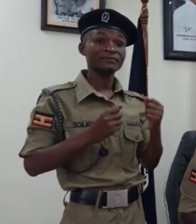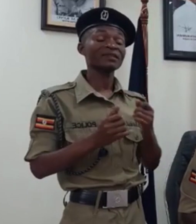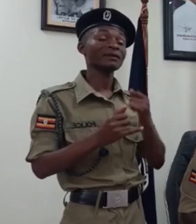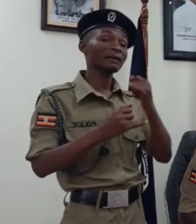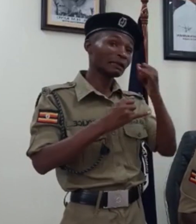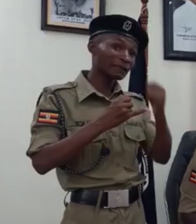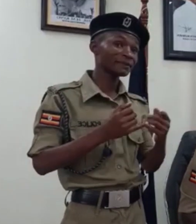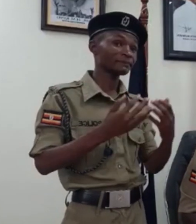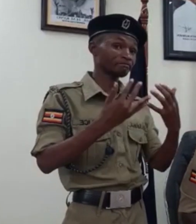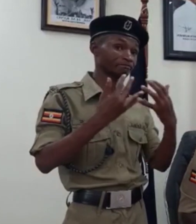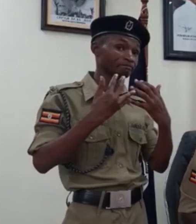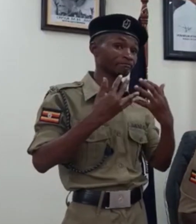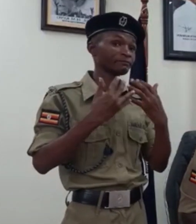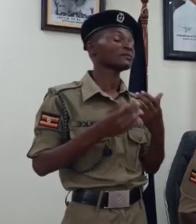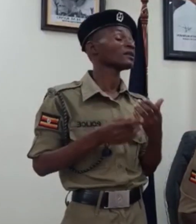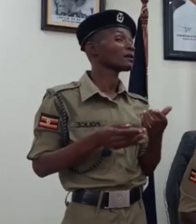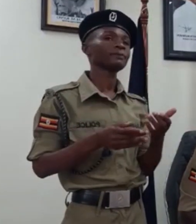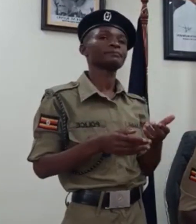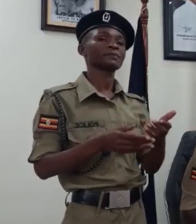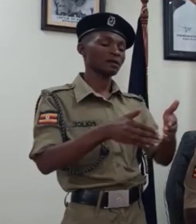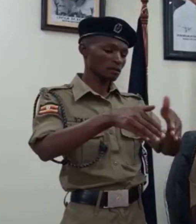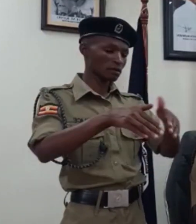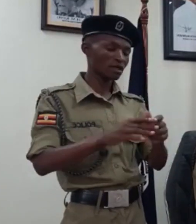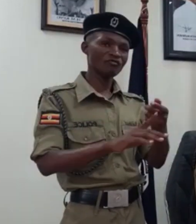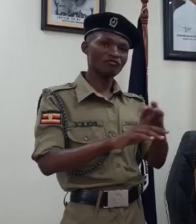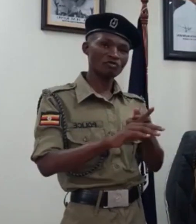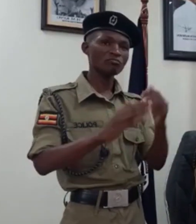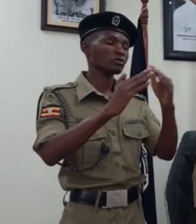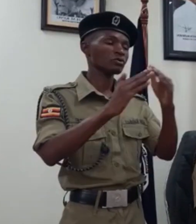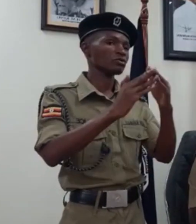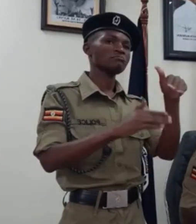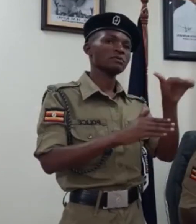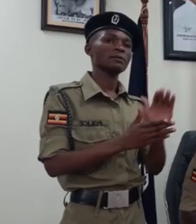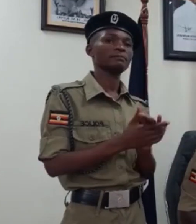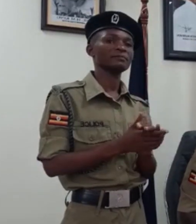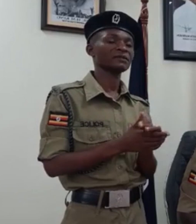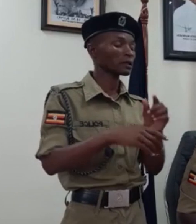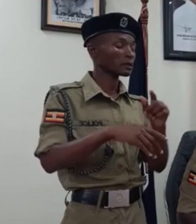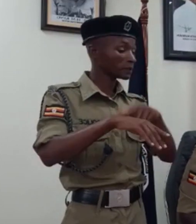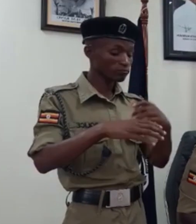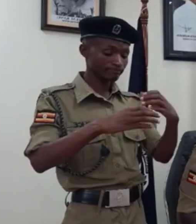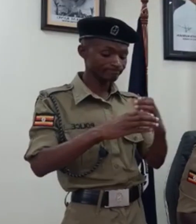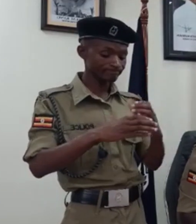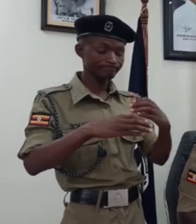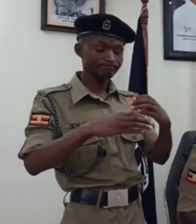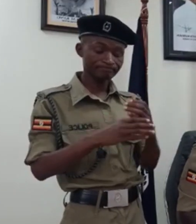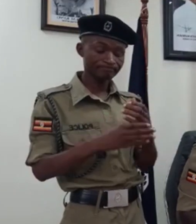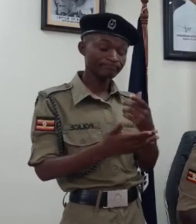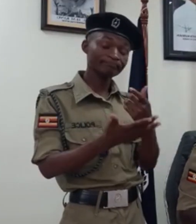okudduka n'amusanga nga ali mu kussa omukka ogw'enkomerero era